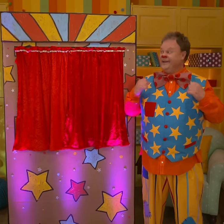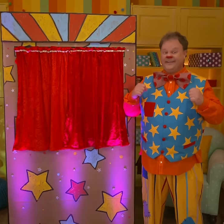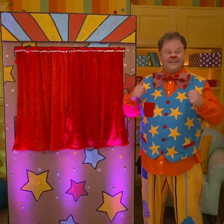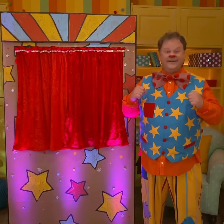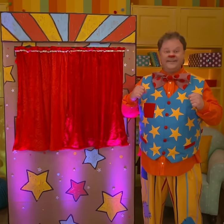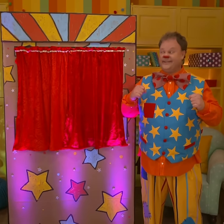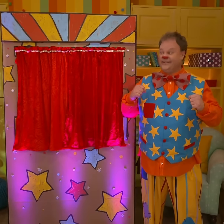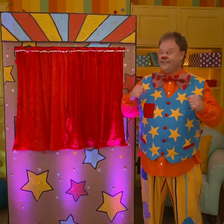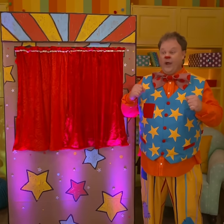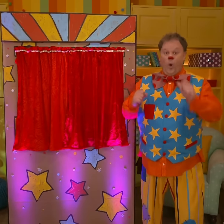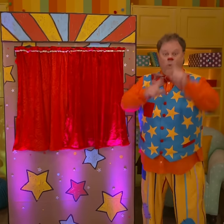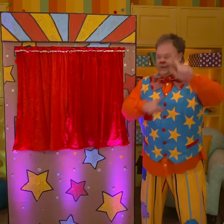curtain, Mr. Tumble?